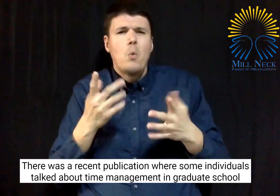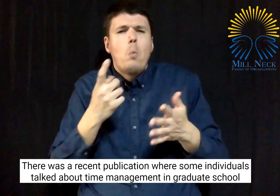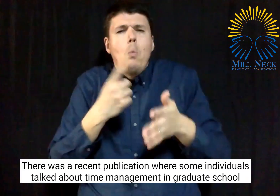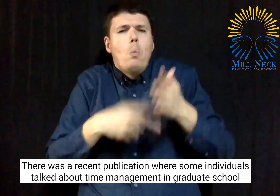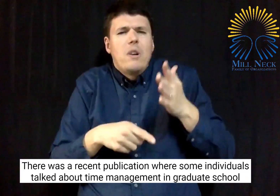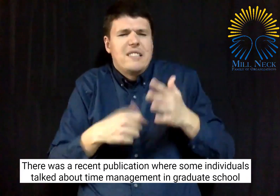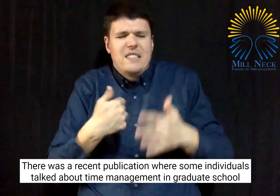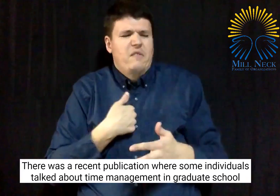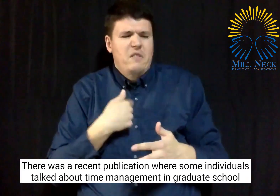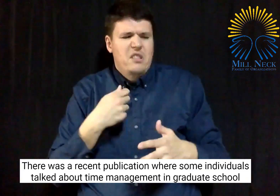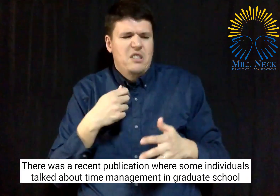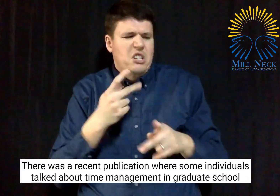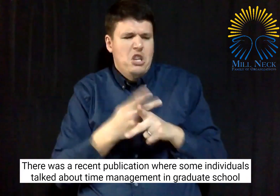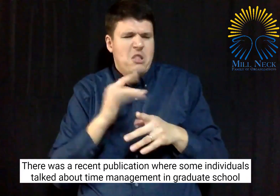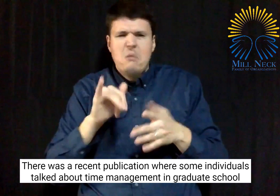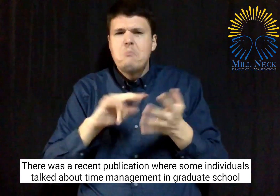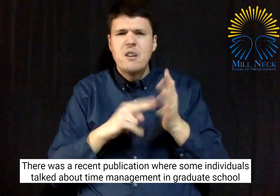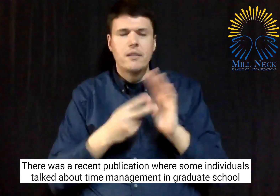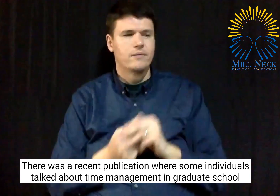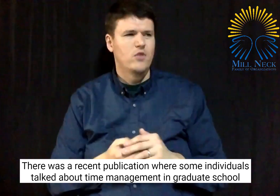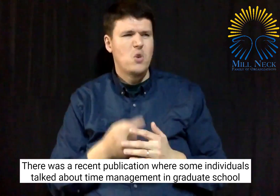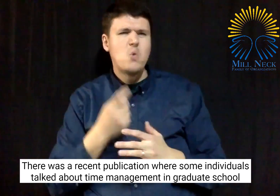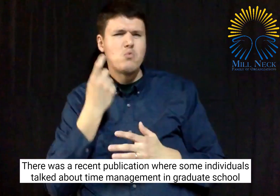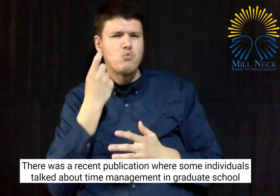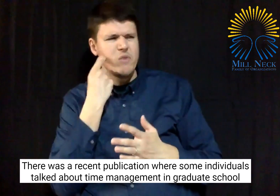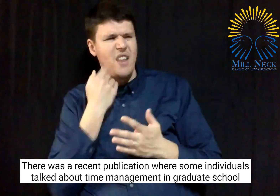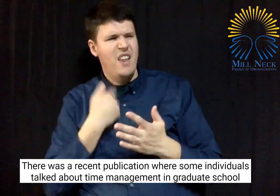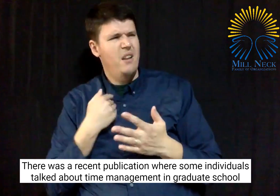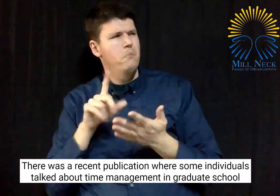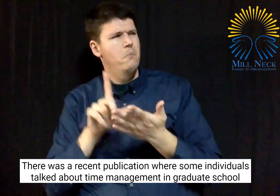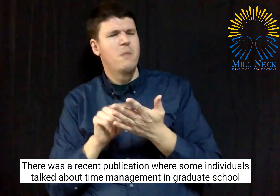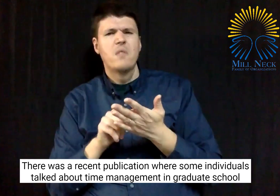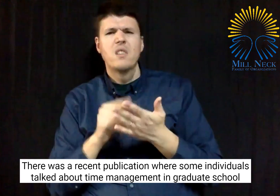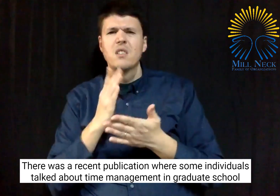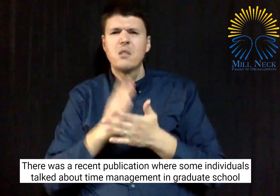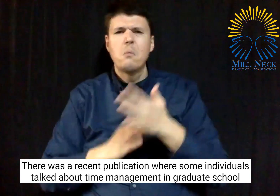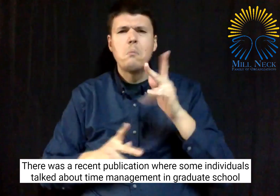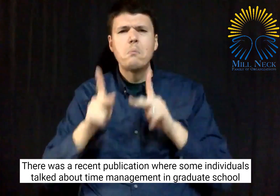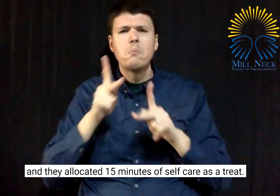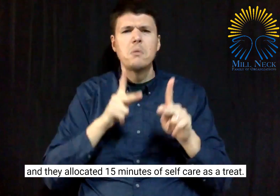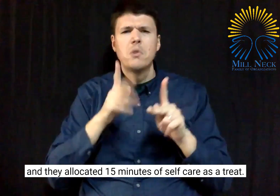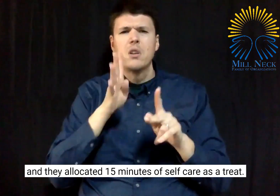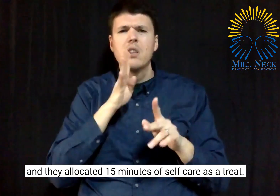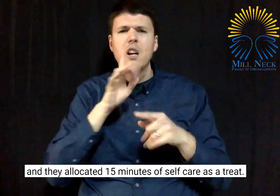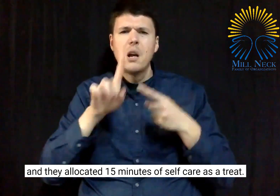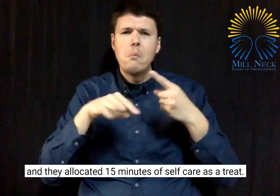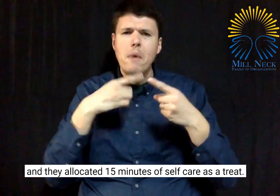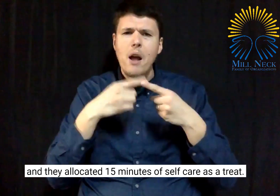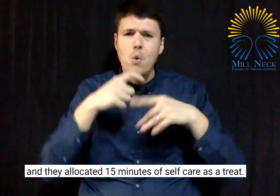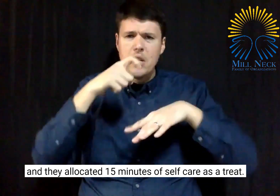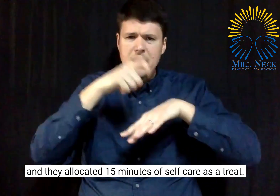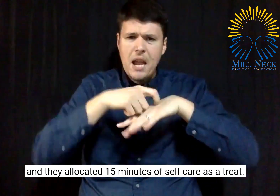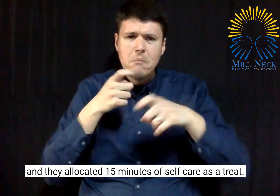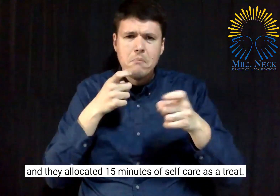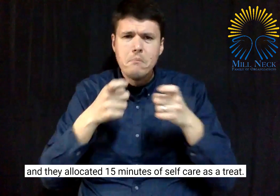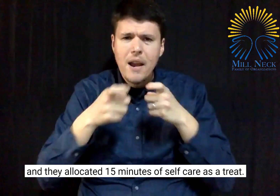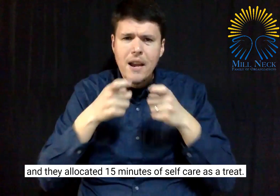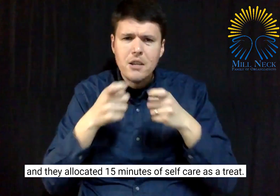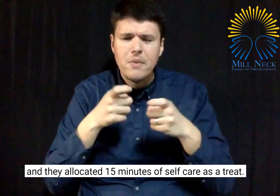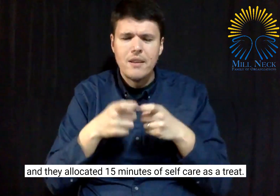where some individuals talked about time management in graduate school, and they allocated 15 minutes of self-care as a